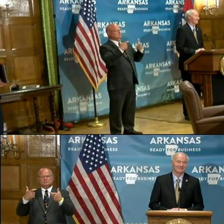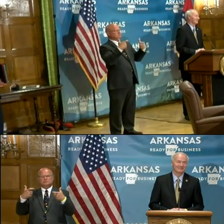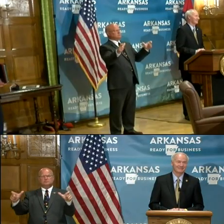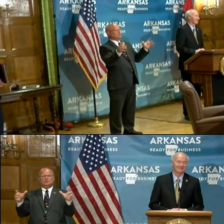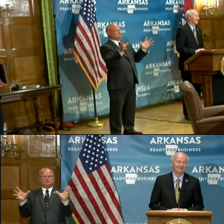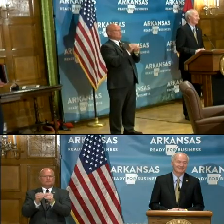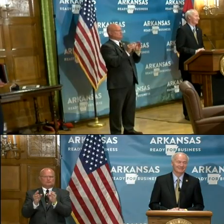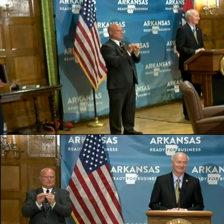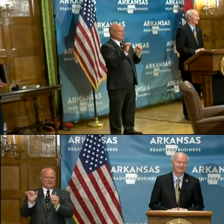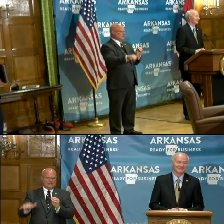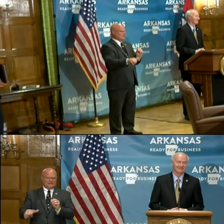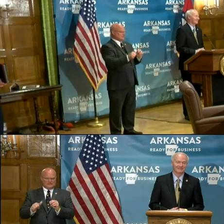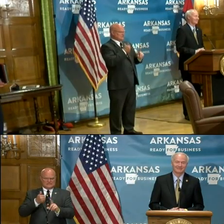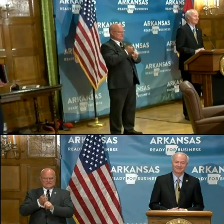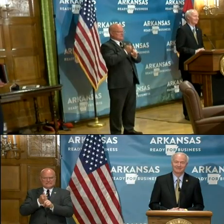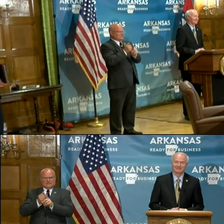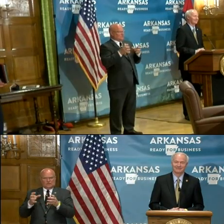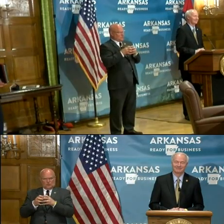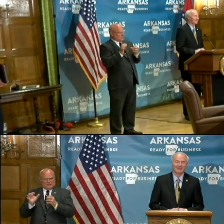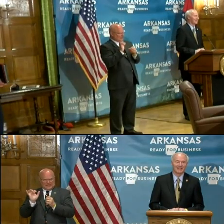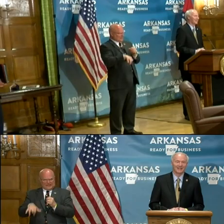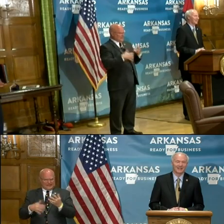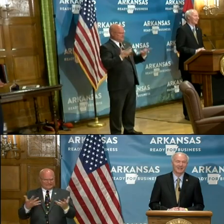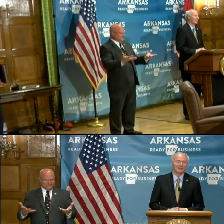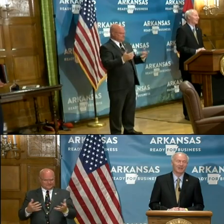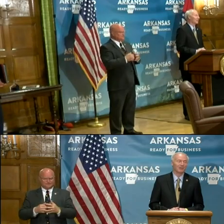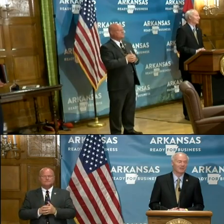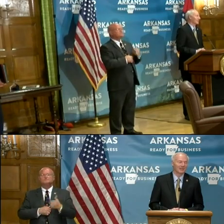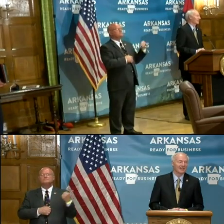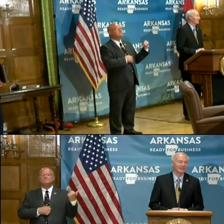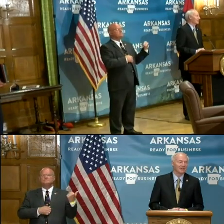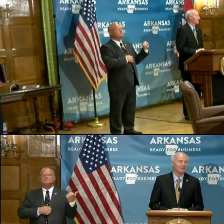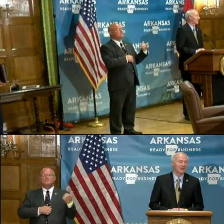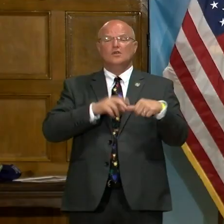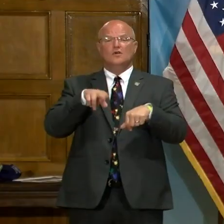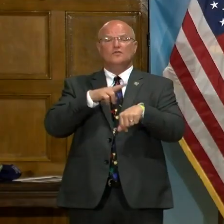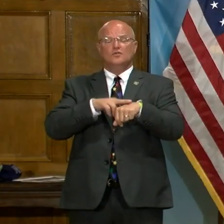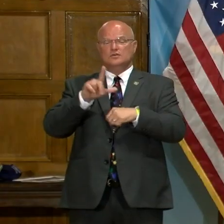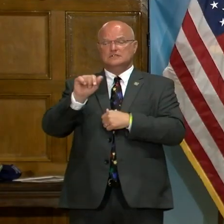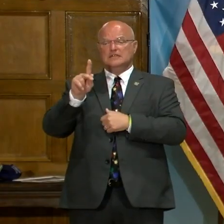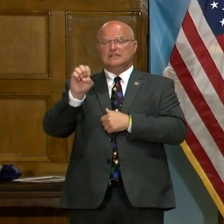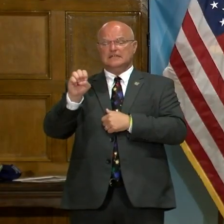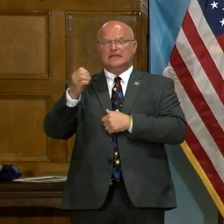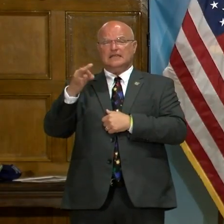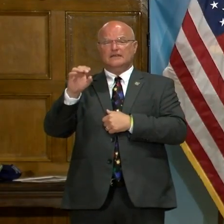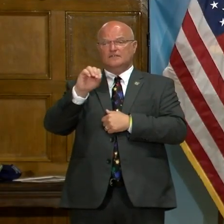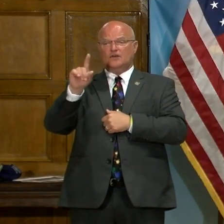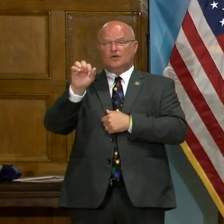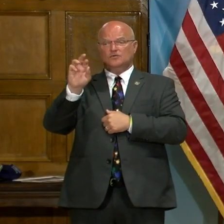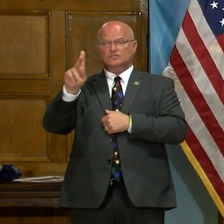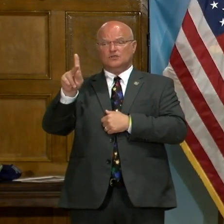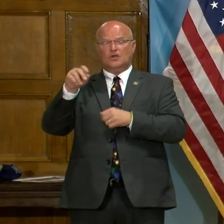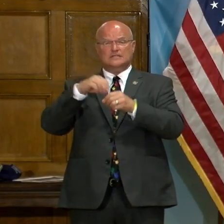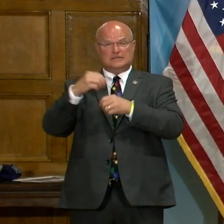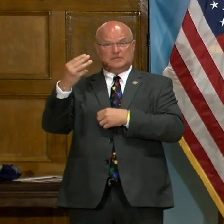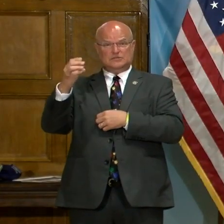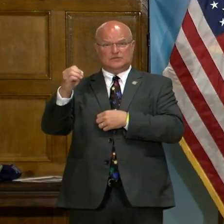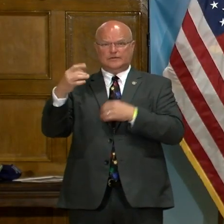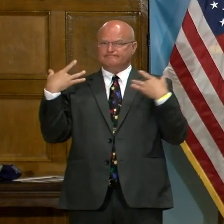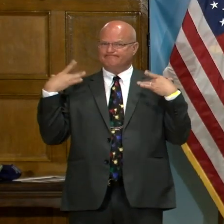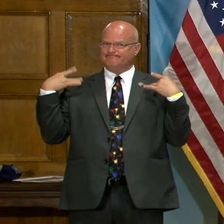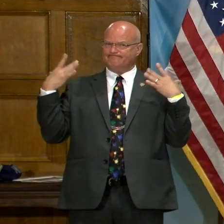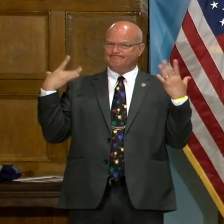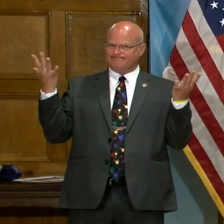gatherings like this to self-quarantine or anything like that? Well, of course, the Lake of the Ozarks is in Missouri, so I don't have any jurisdiction